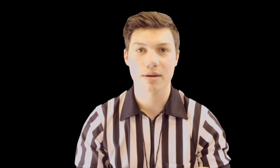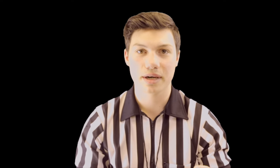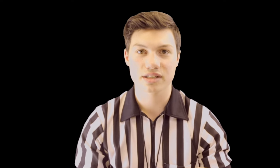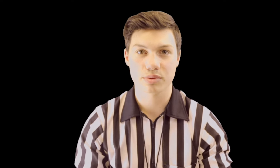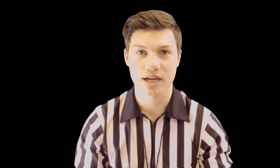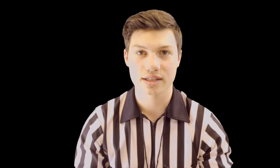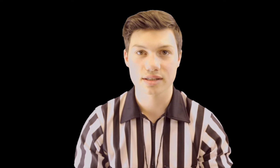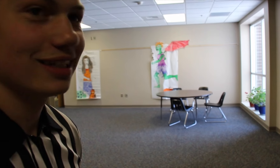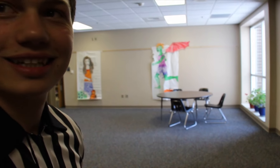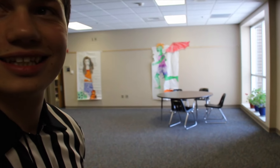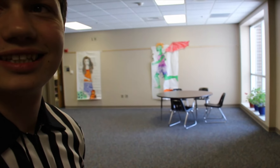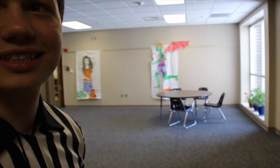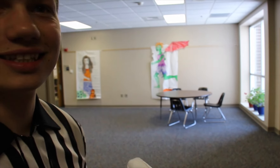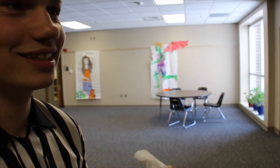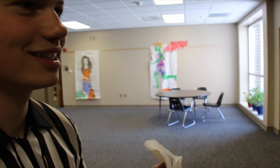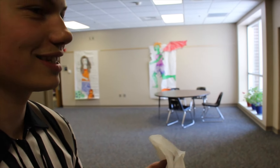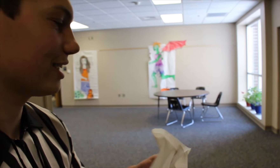by surprise. Jens?